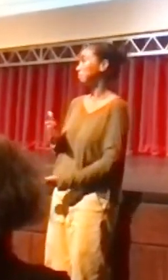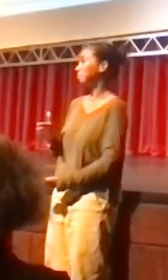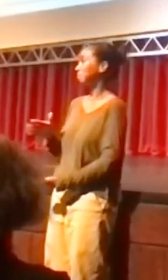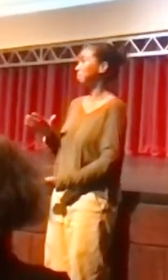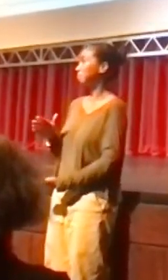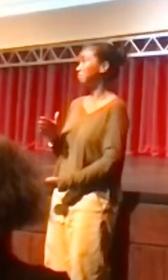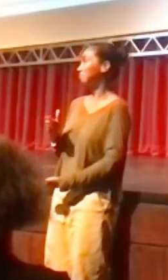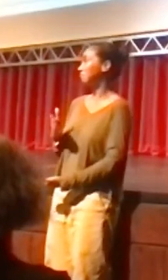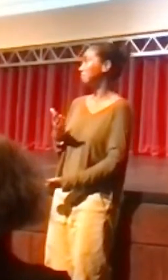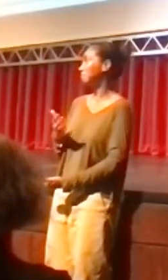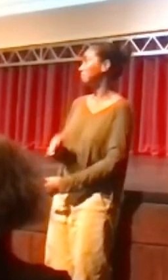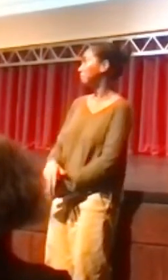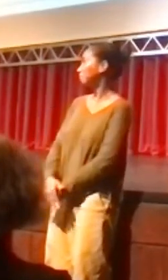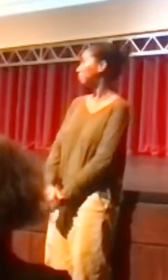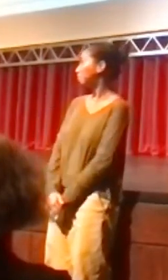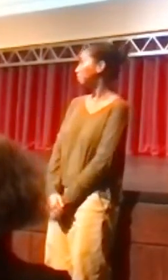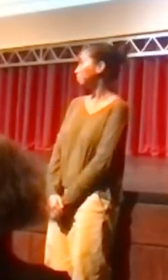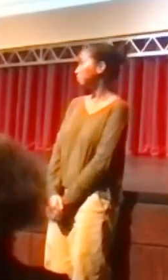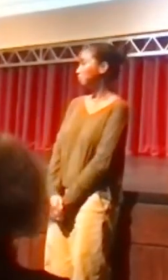tātou re.